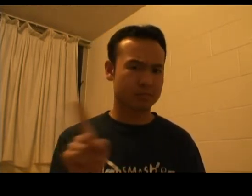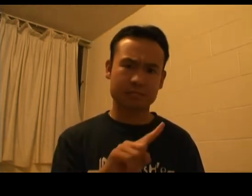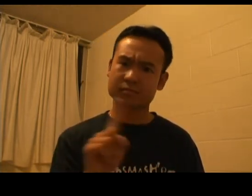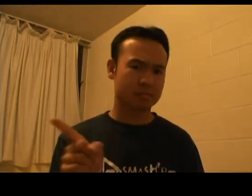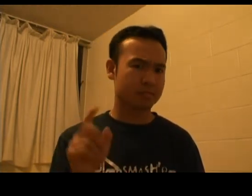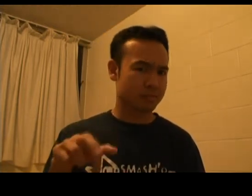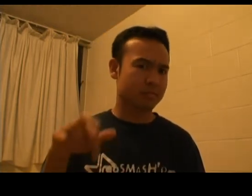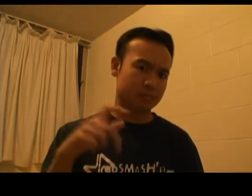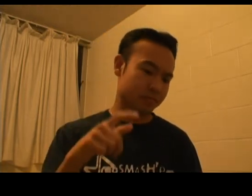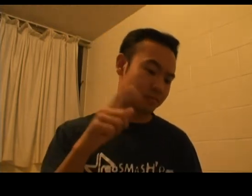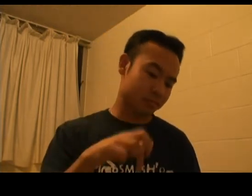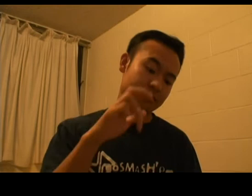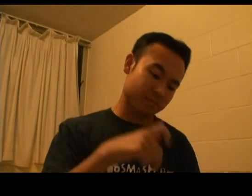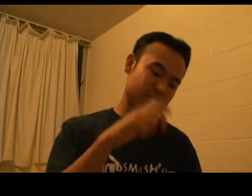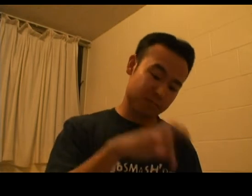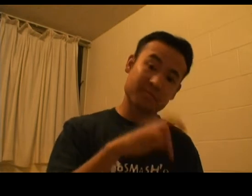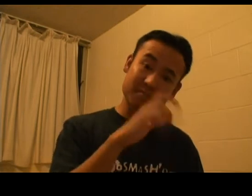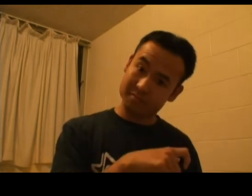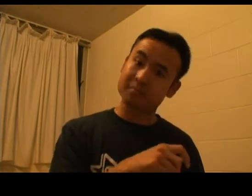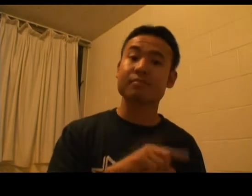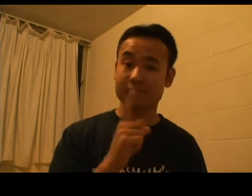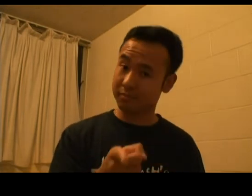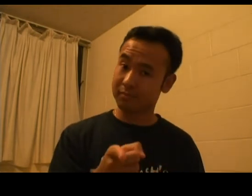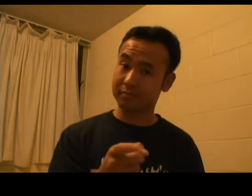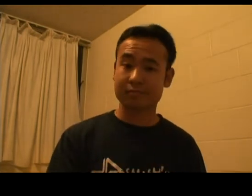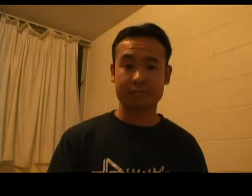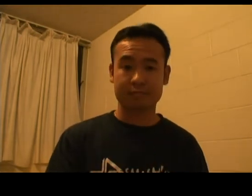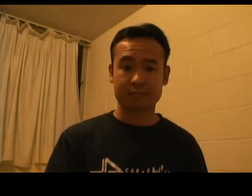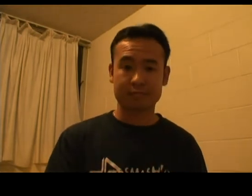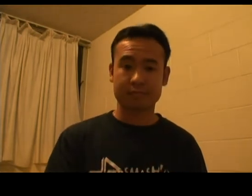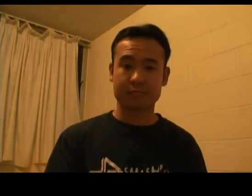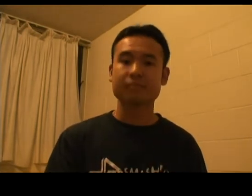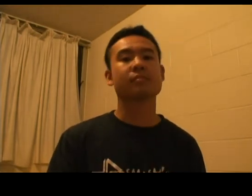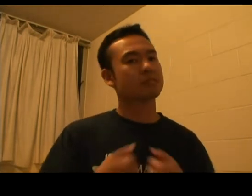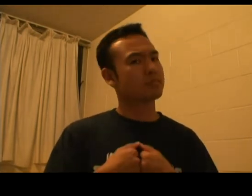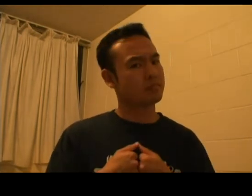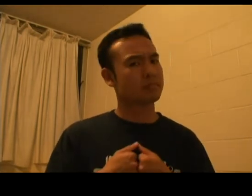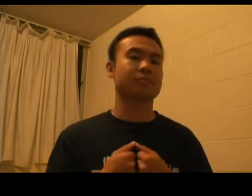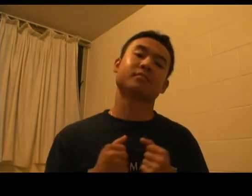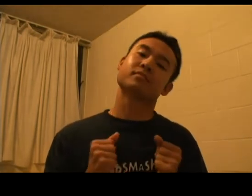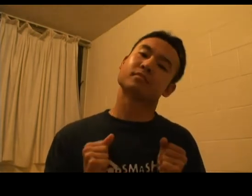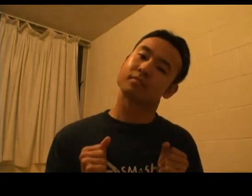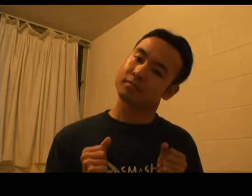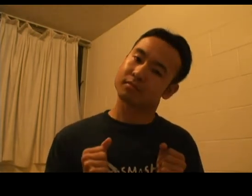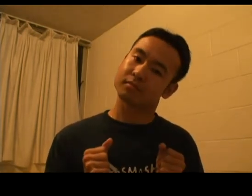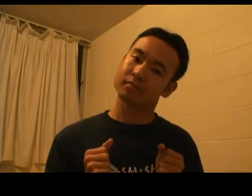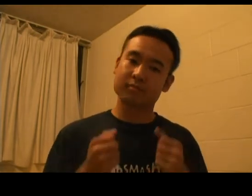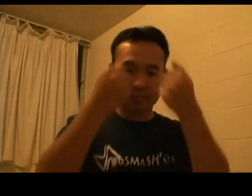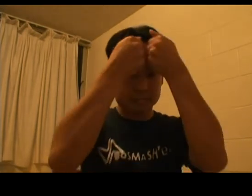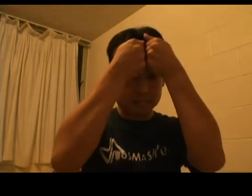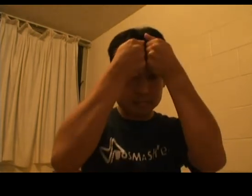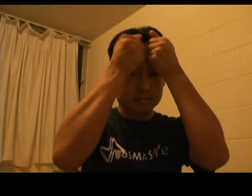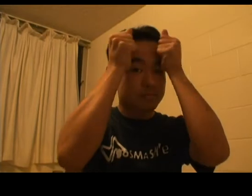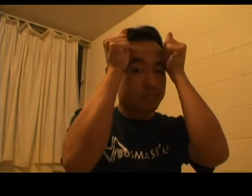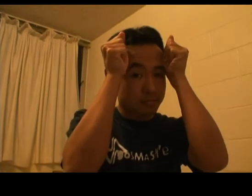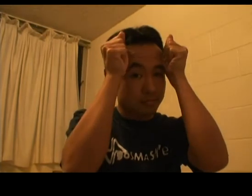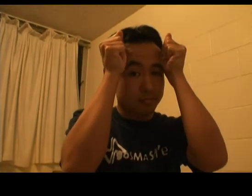Don't ever let anyone step all over you. Just open your heart and your